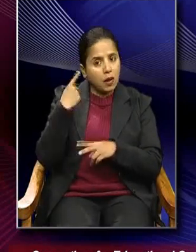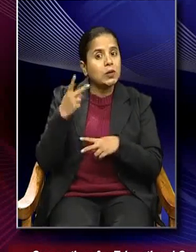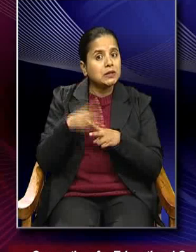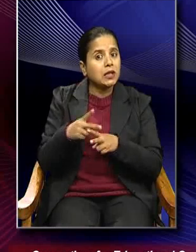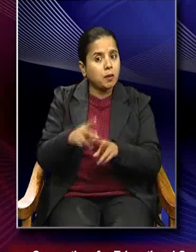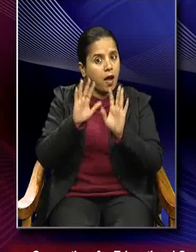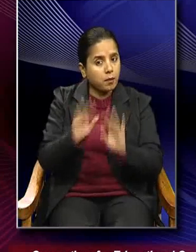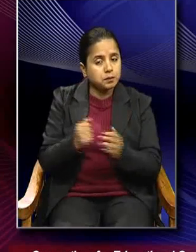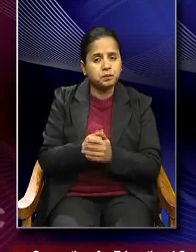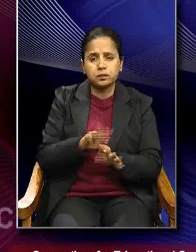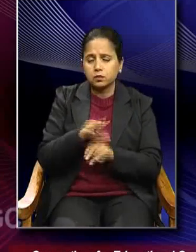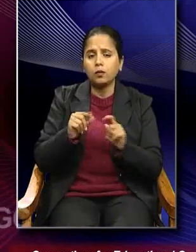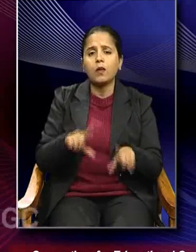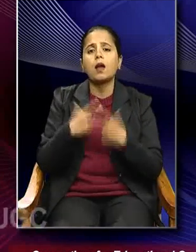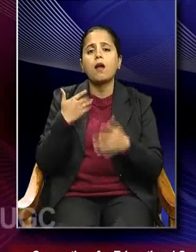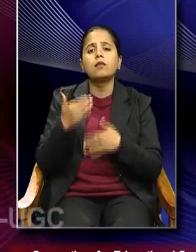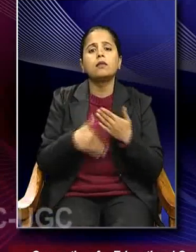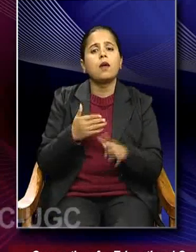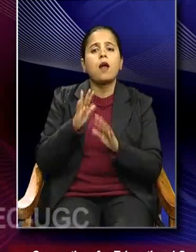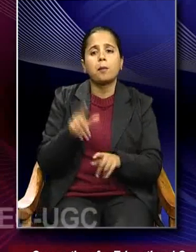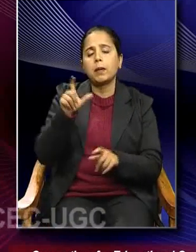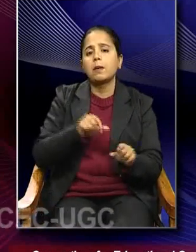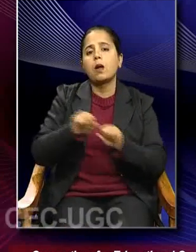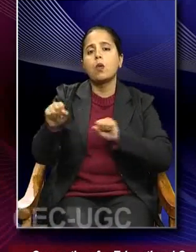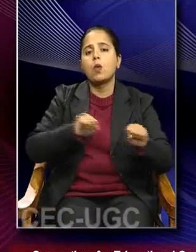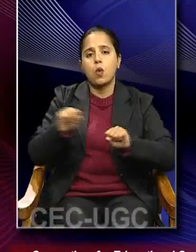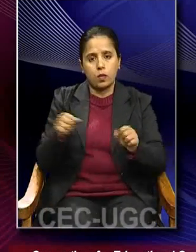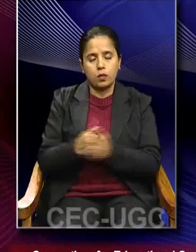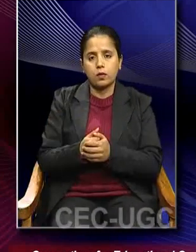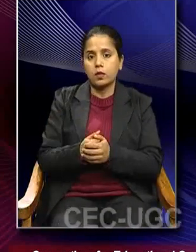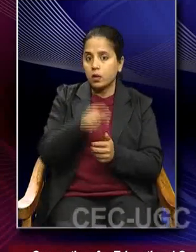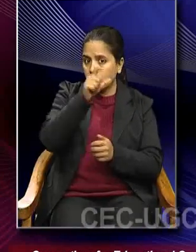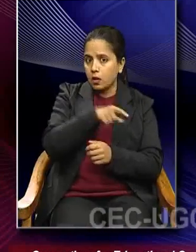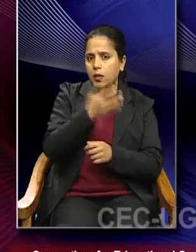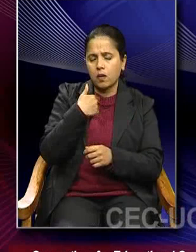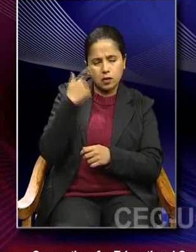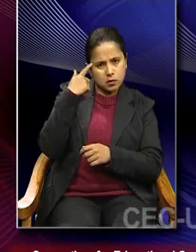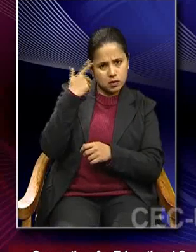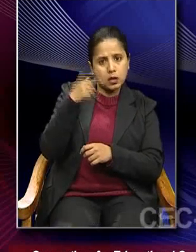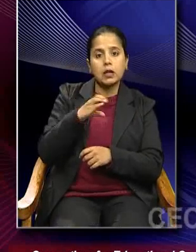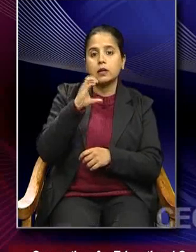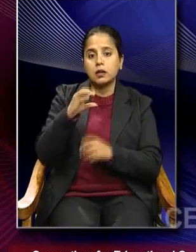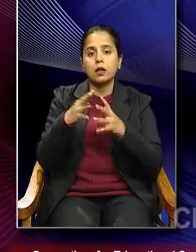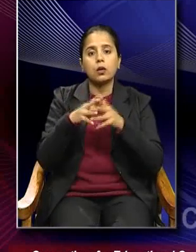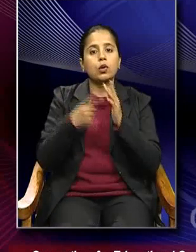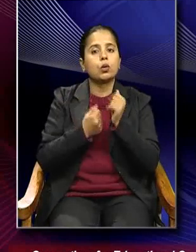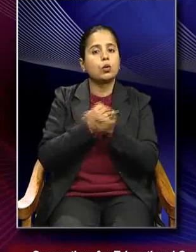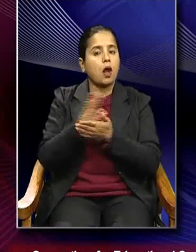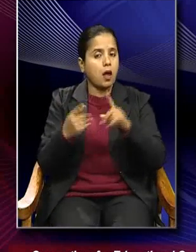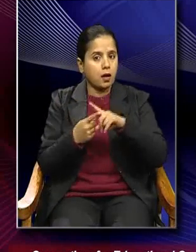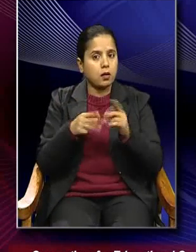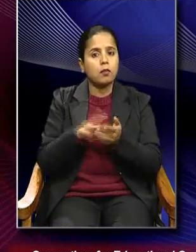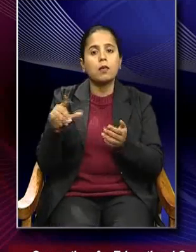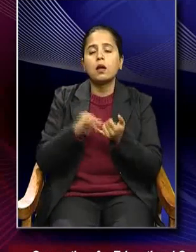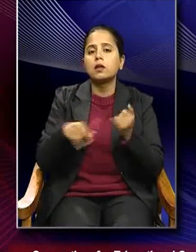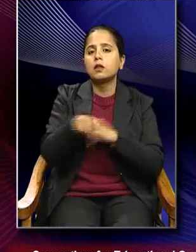existing in everyday life of individuals. So he was critical. C. Wright Mill was critical of polling